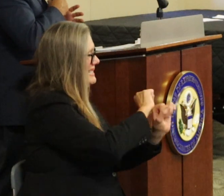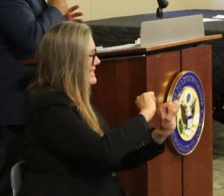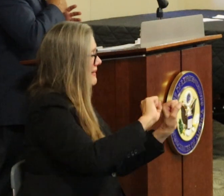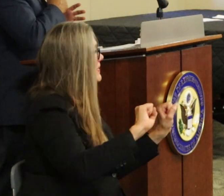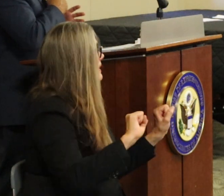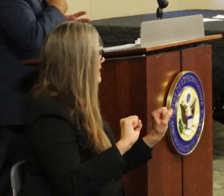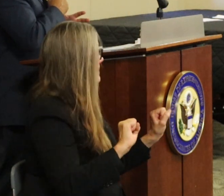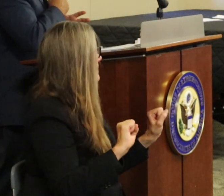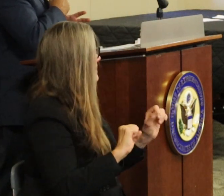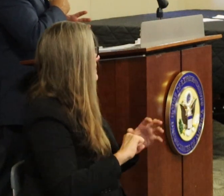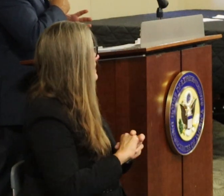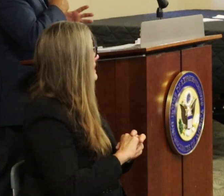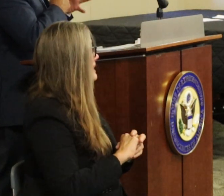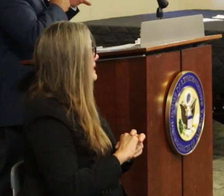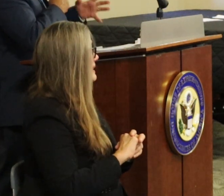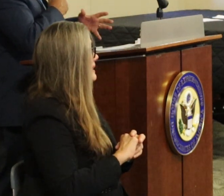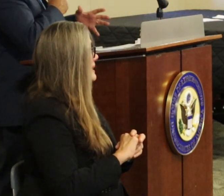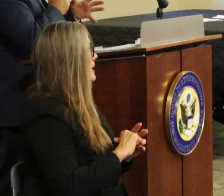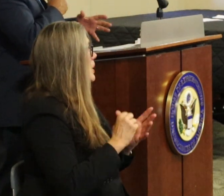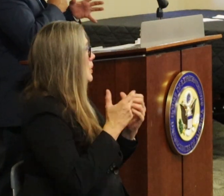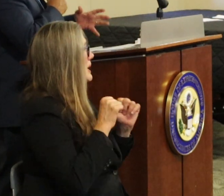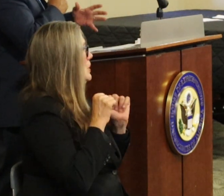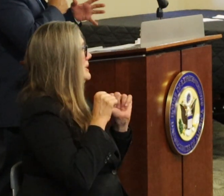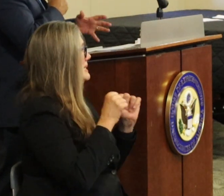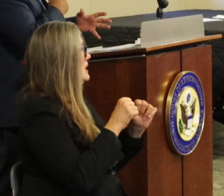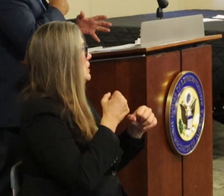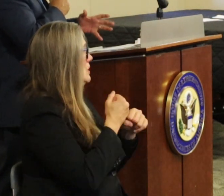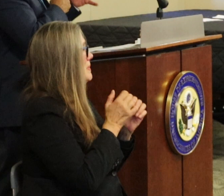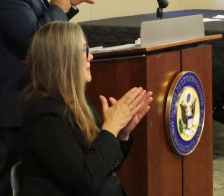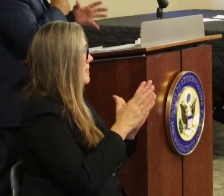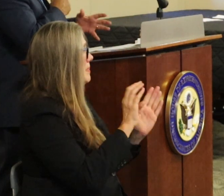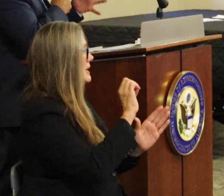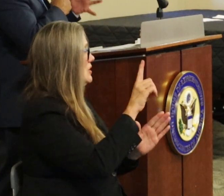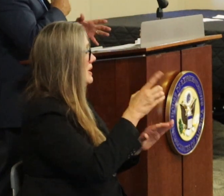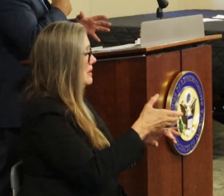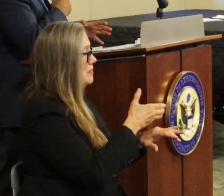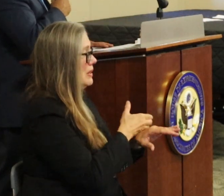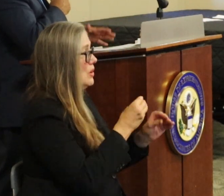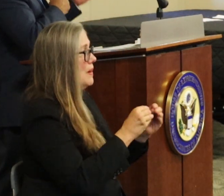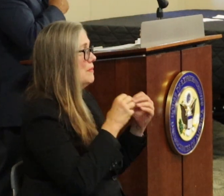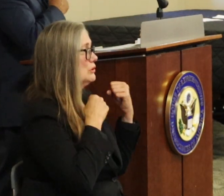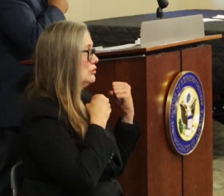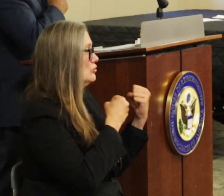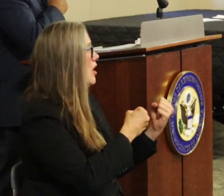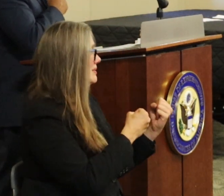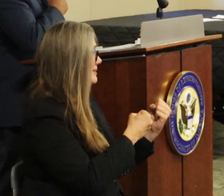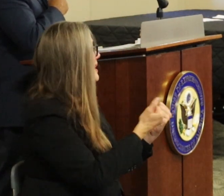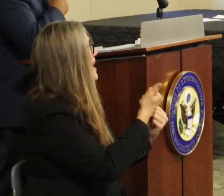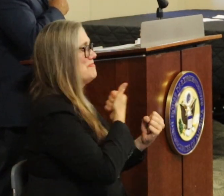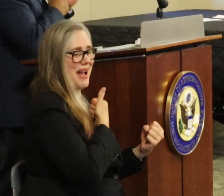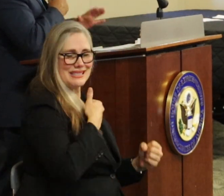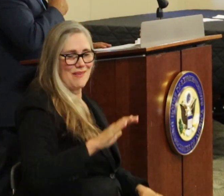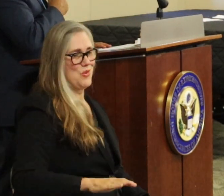hope we can get to a point where we can continue to make our public education better and stronger. I'm a product of